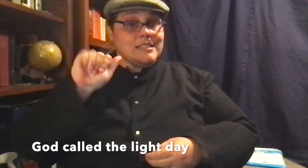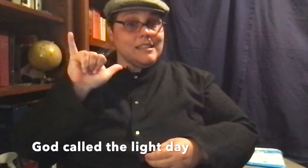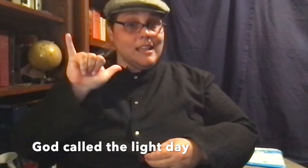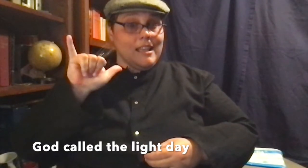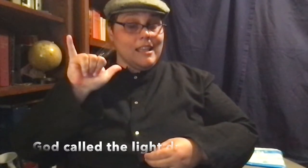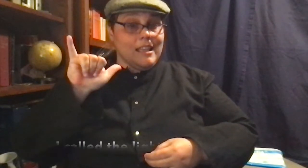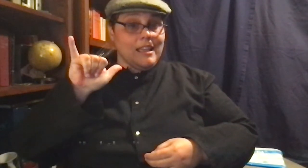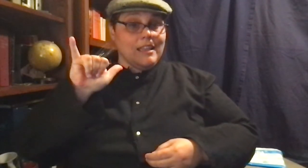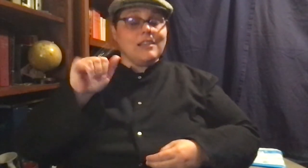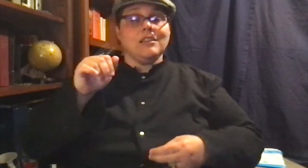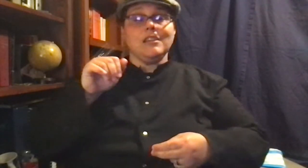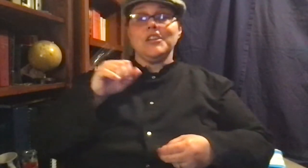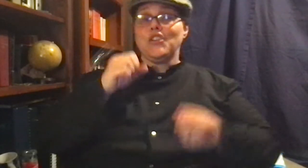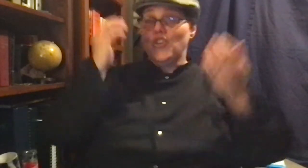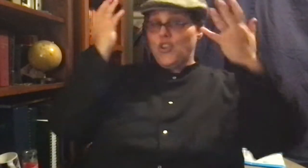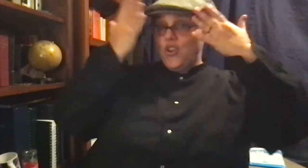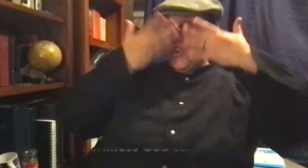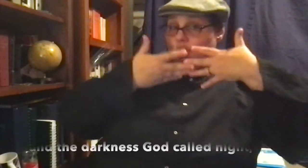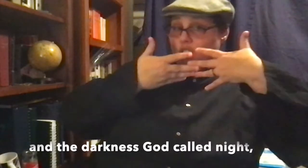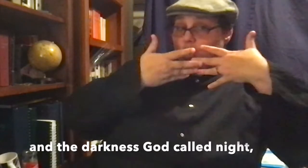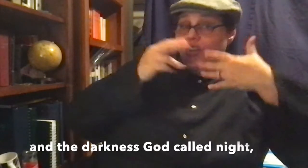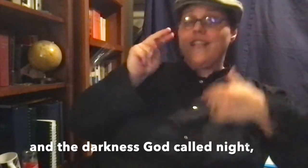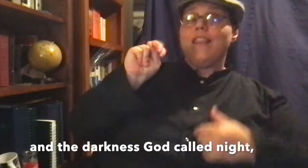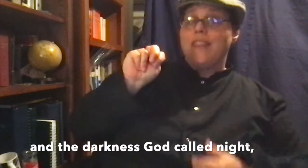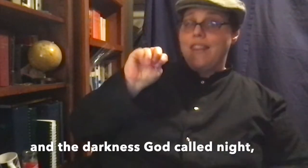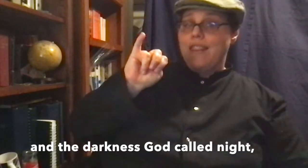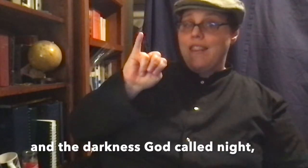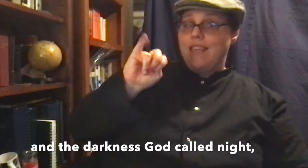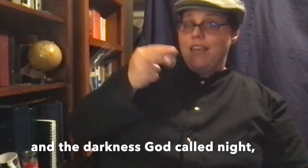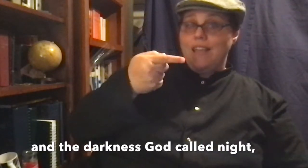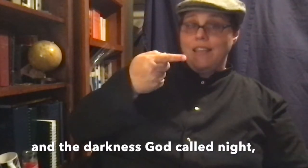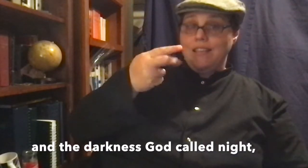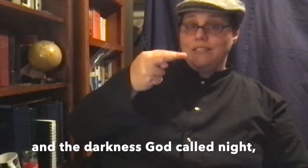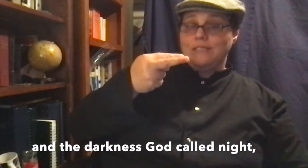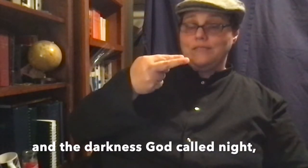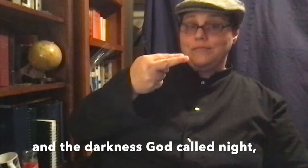day, and the darkness God called night.